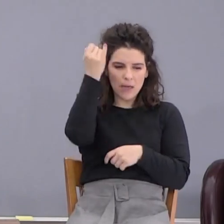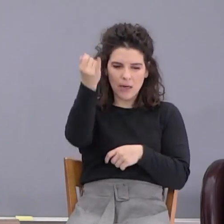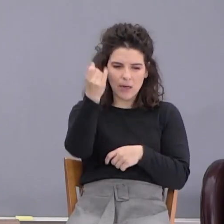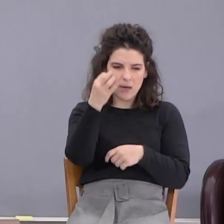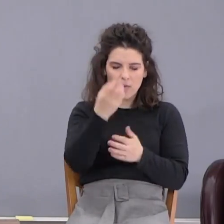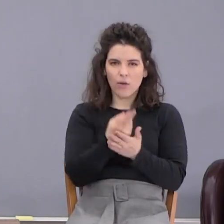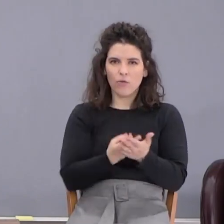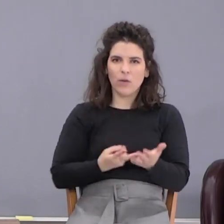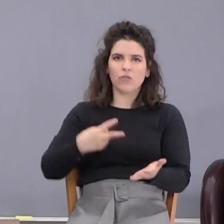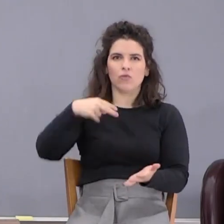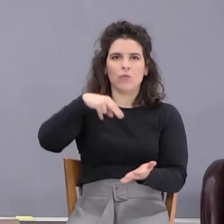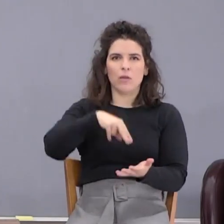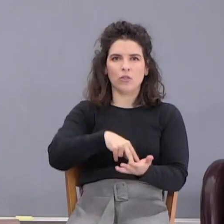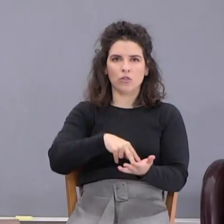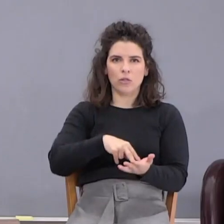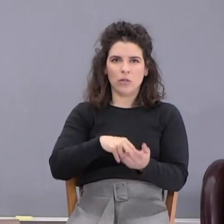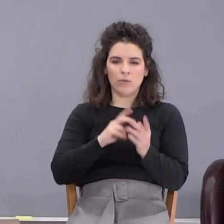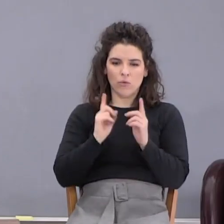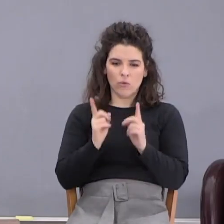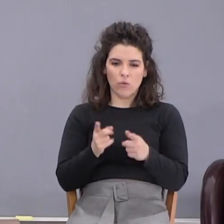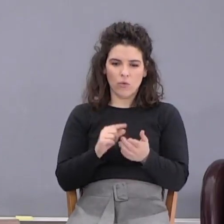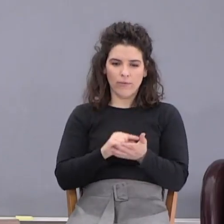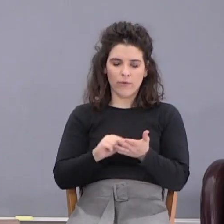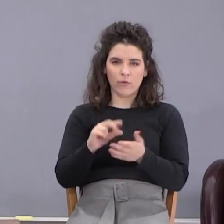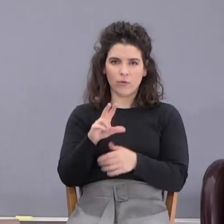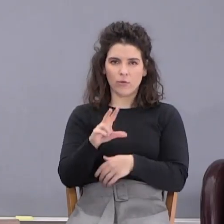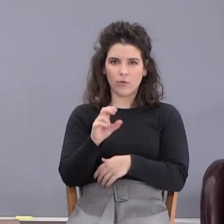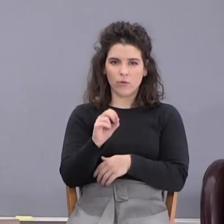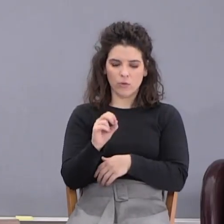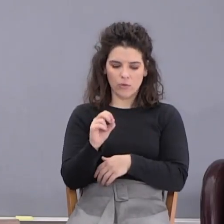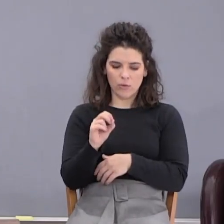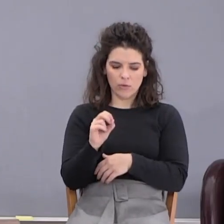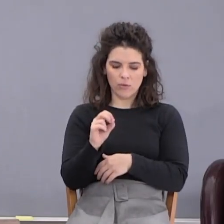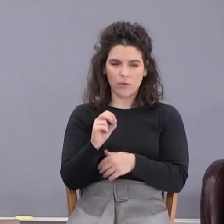of resurrection. If you drop down to verse 30,